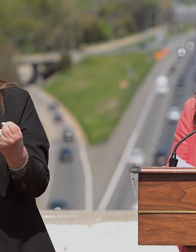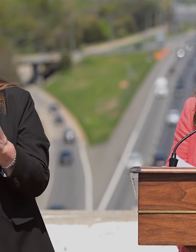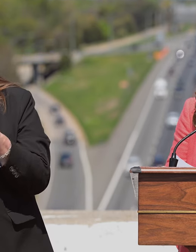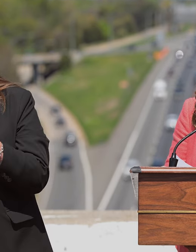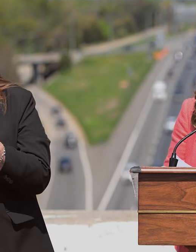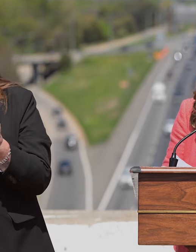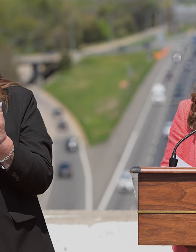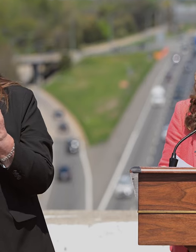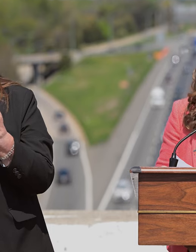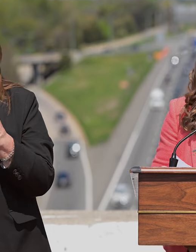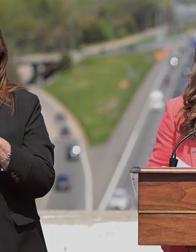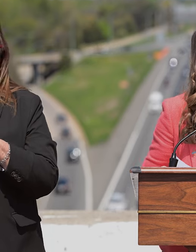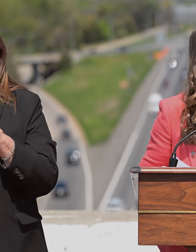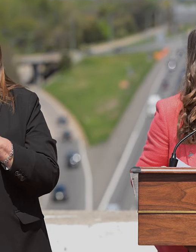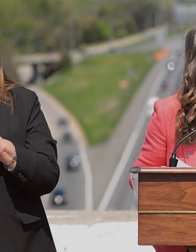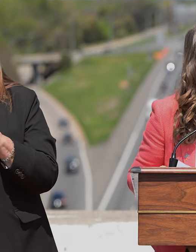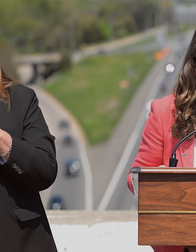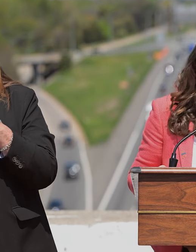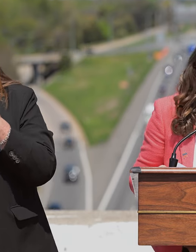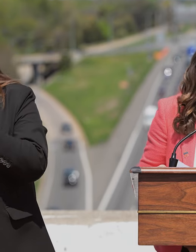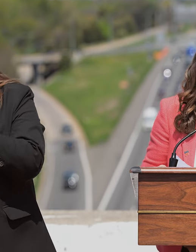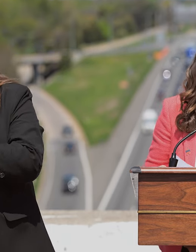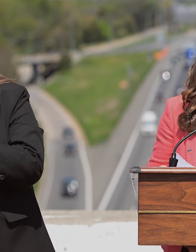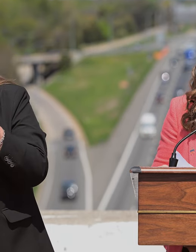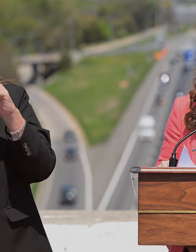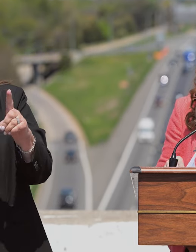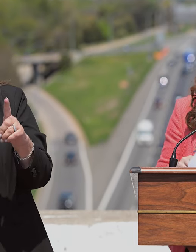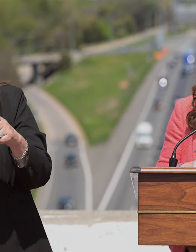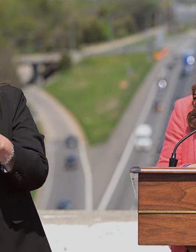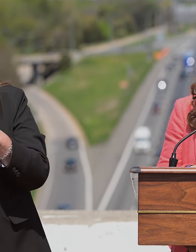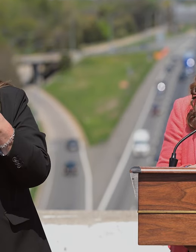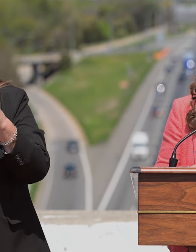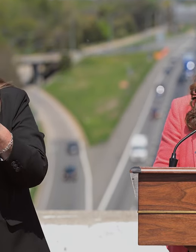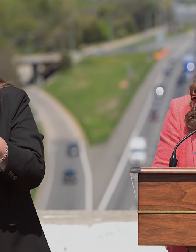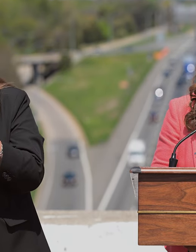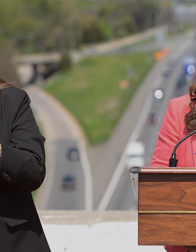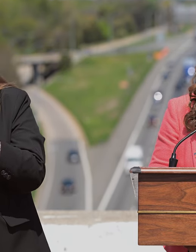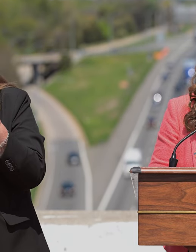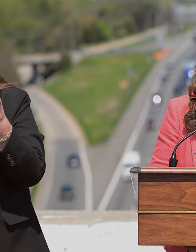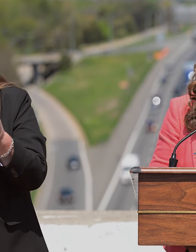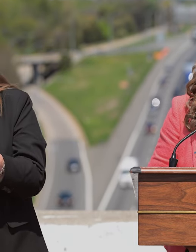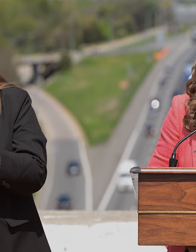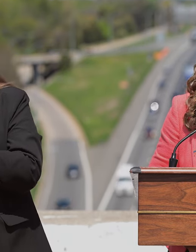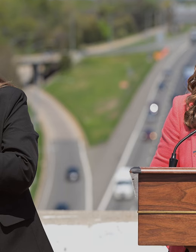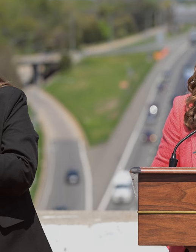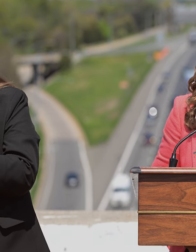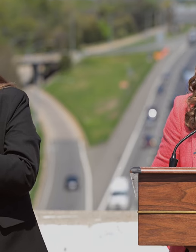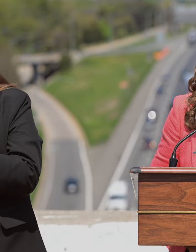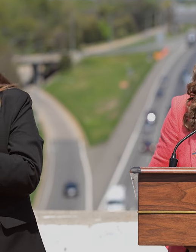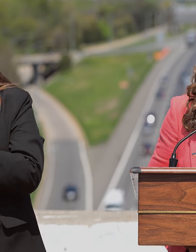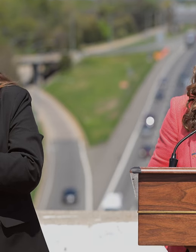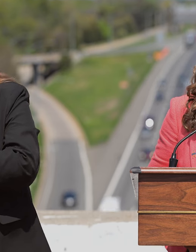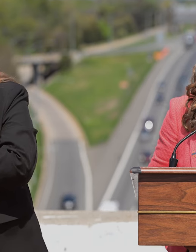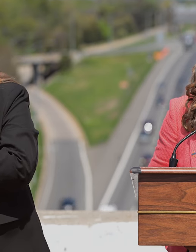several recommendations on education, public marketing, driver notifications, as well as enforcement efforts. Some of those